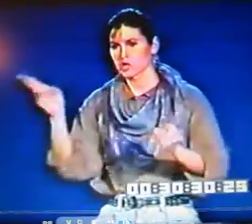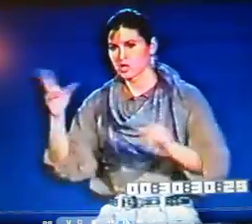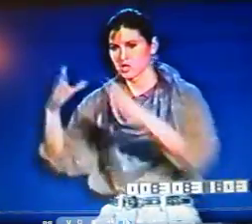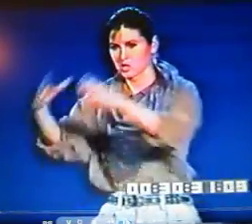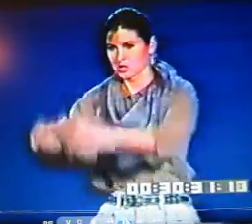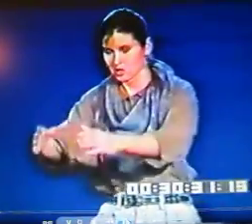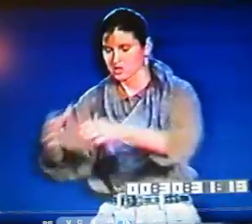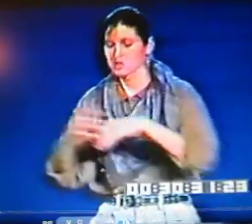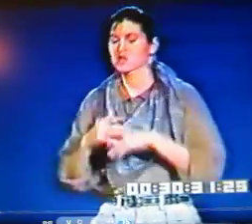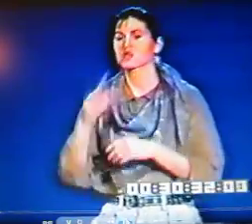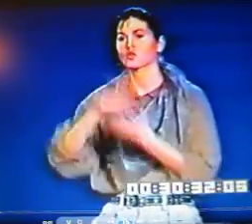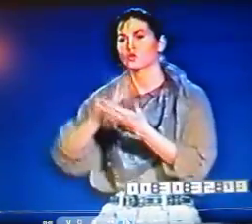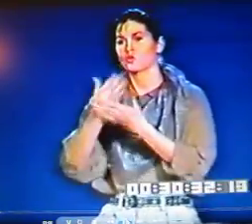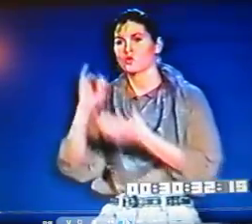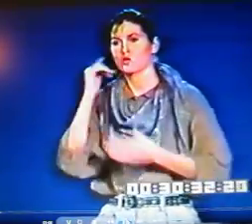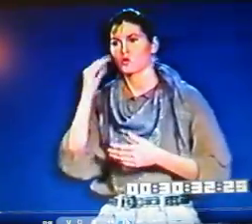You'll need some boiling hot water ready,